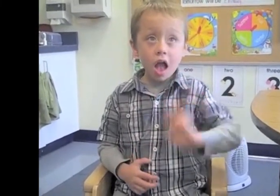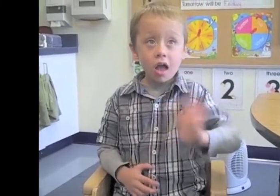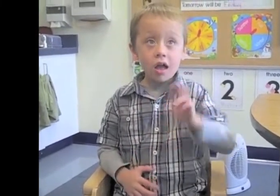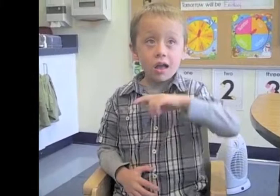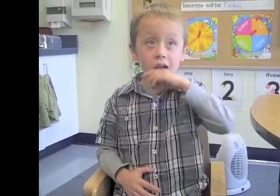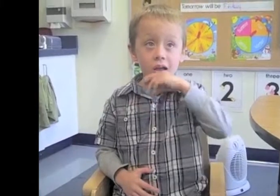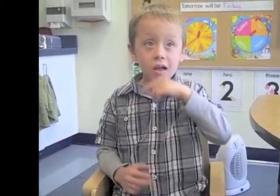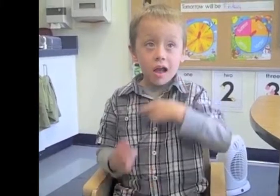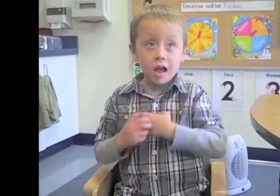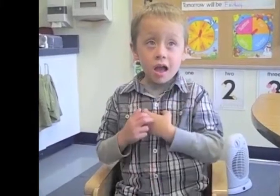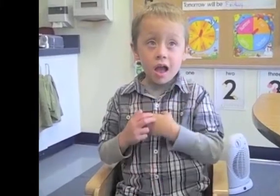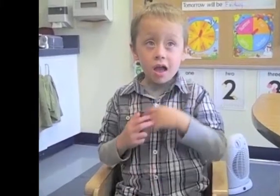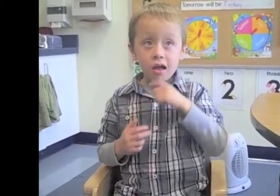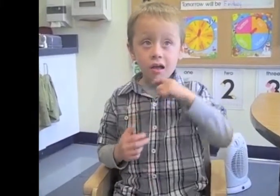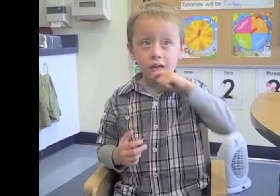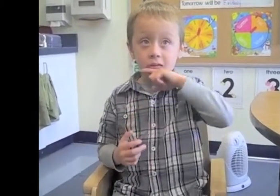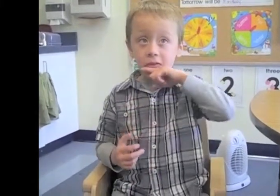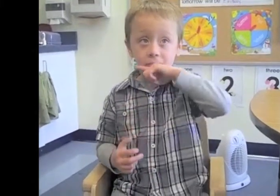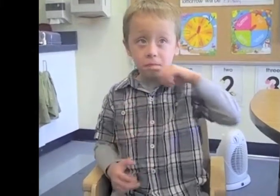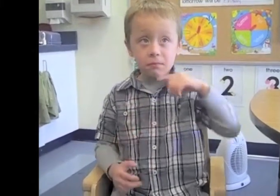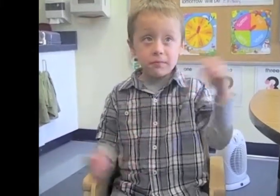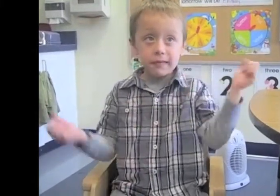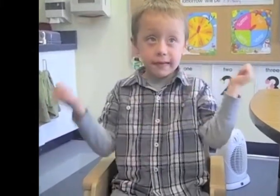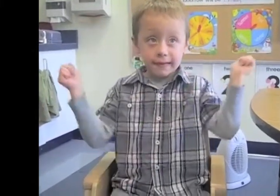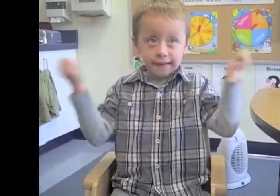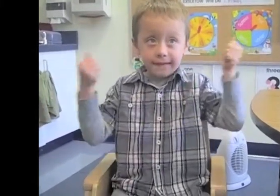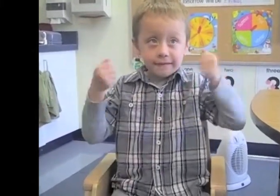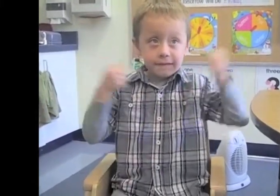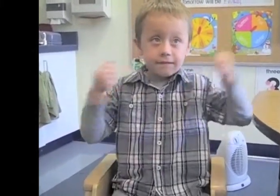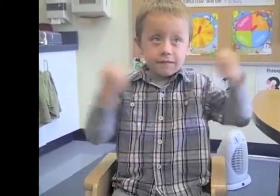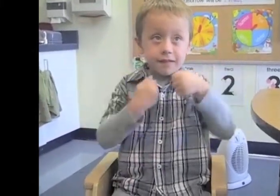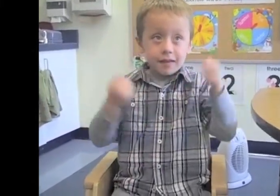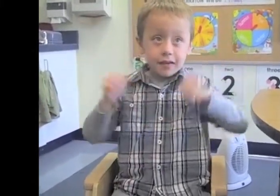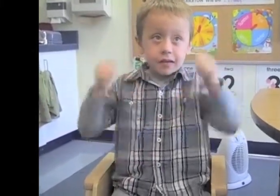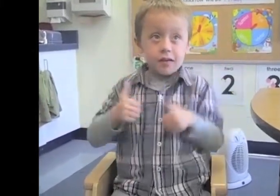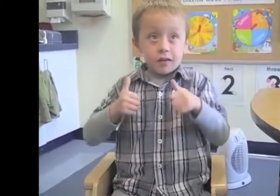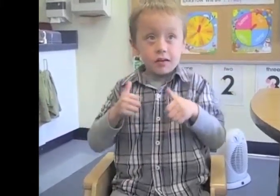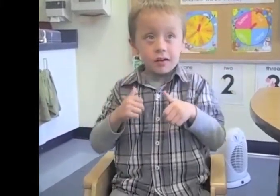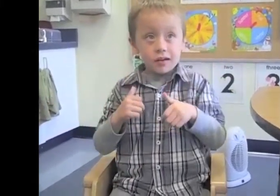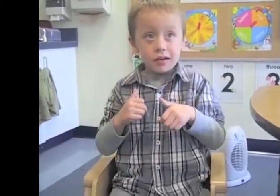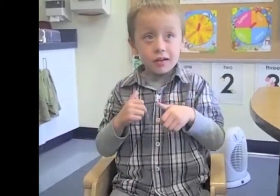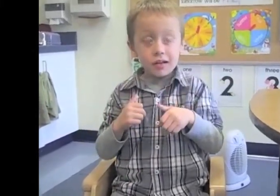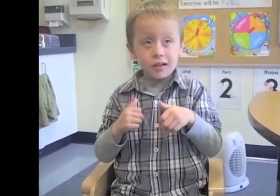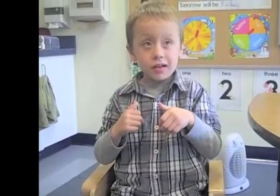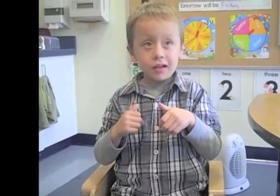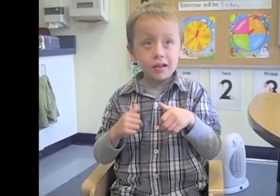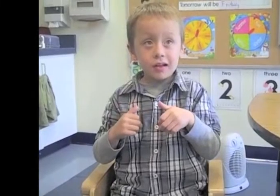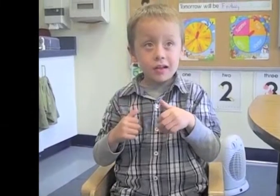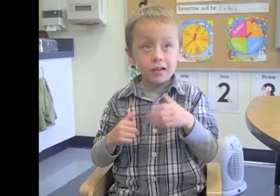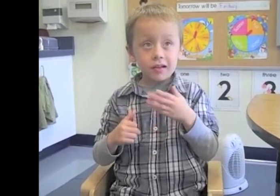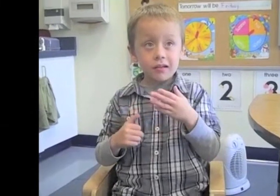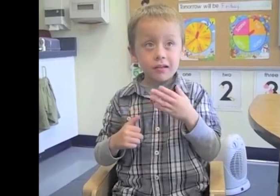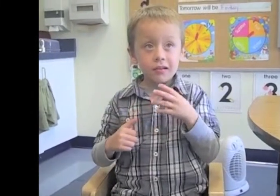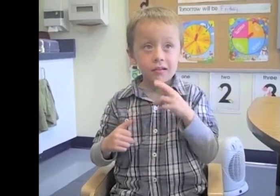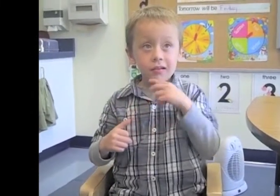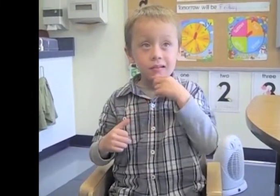Um, I like corn and I